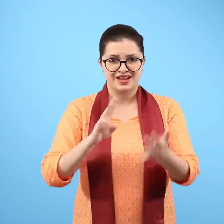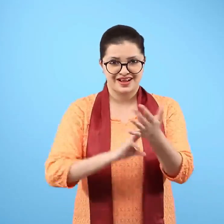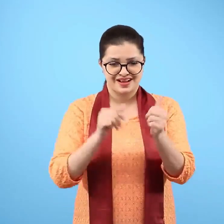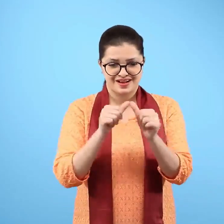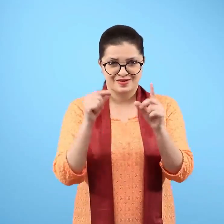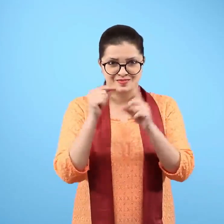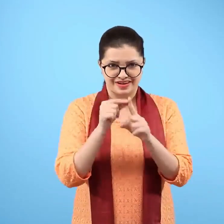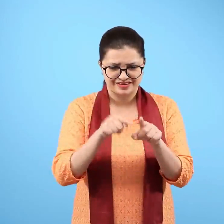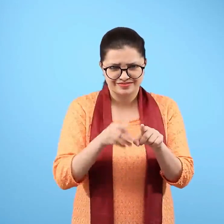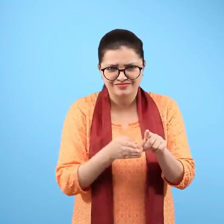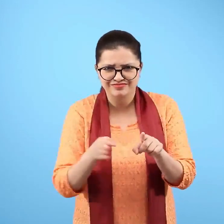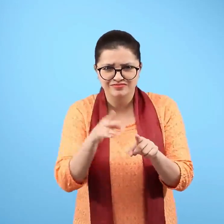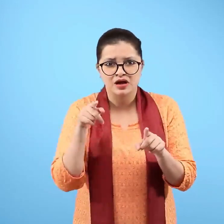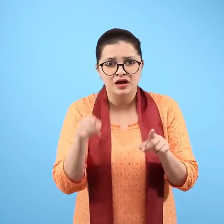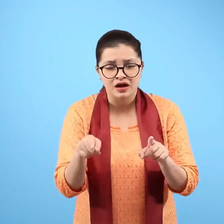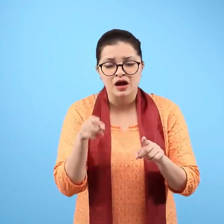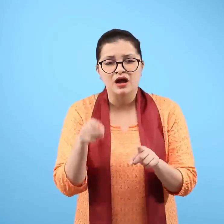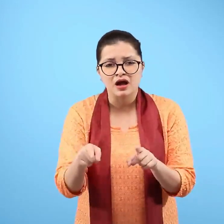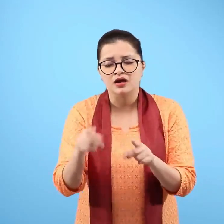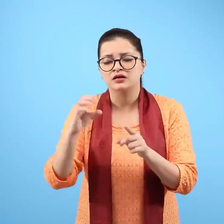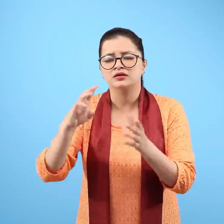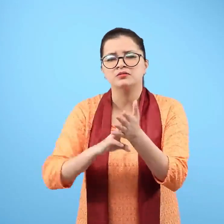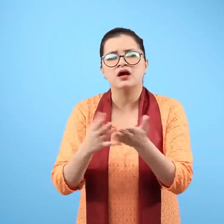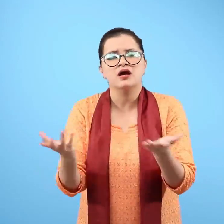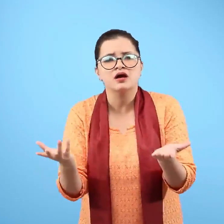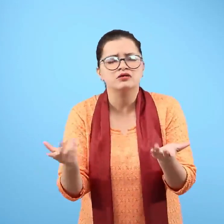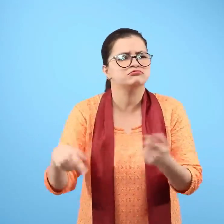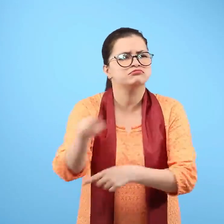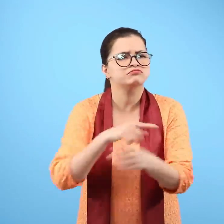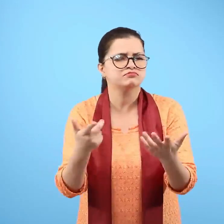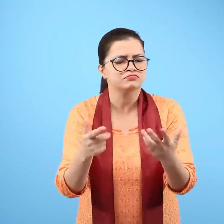On the map is equal to dash centimeters.